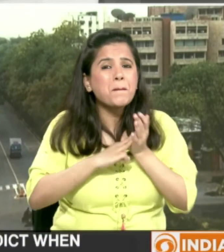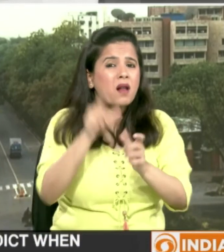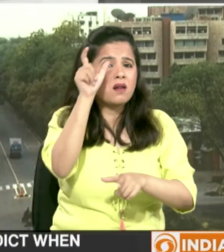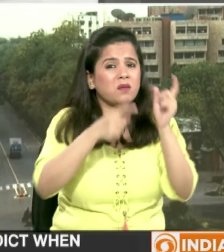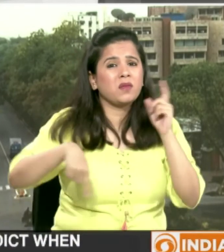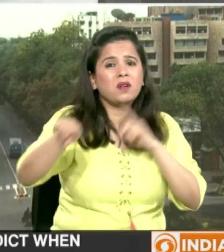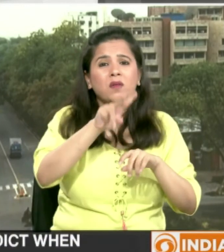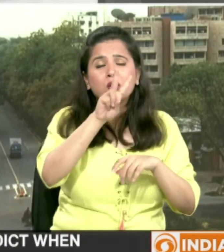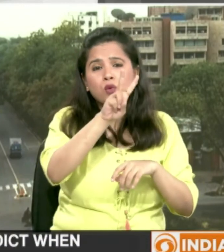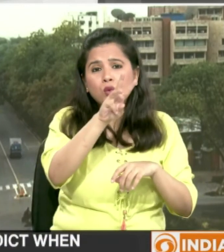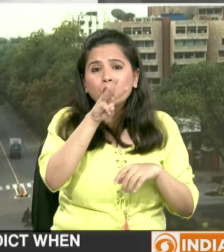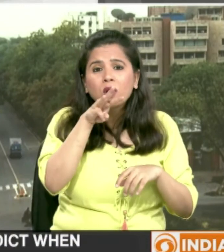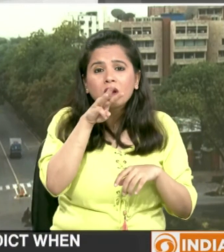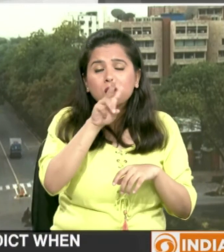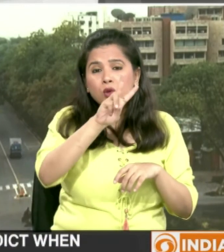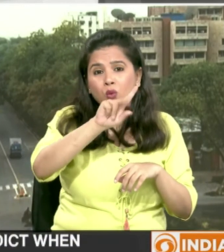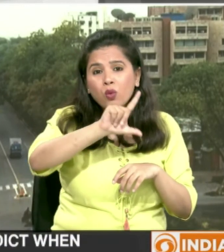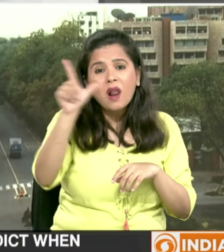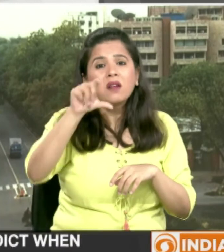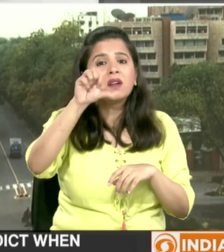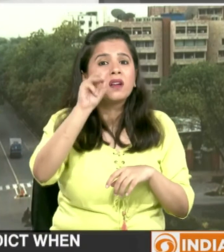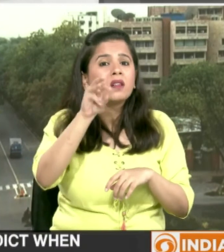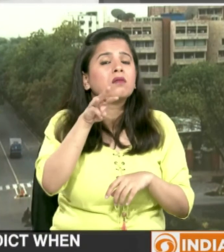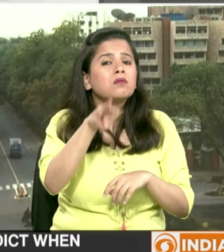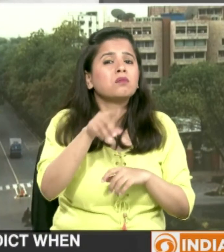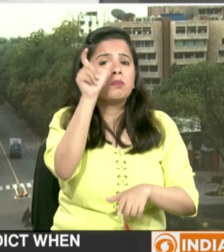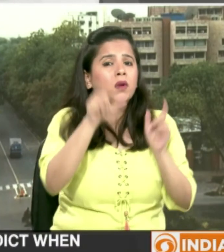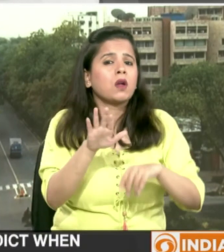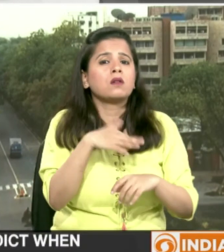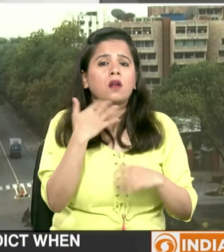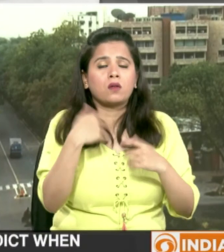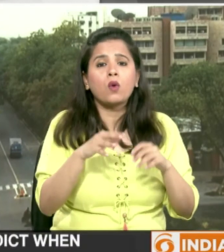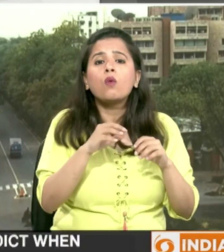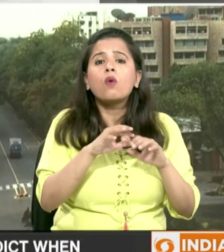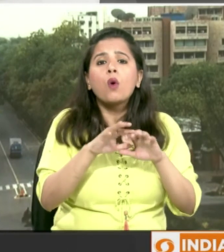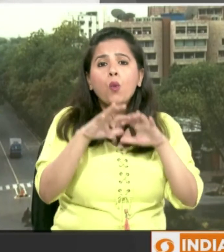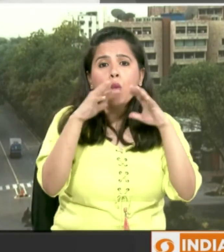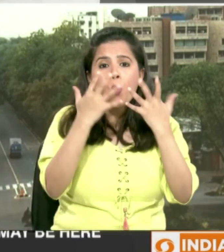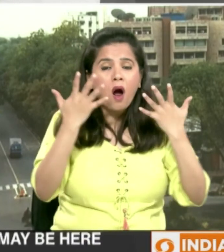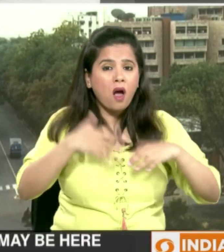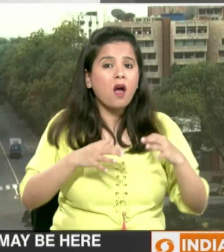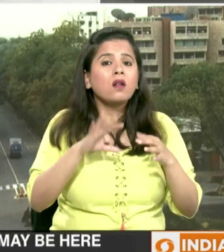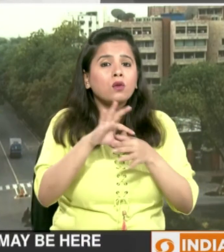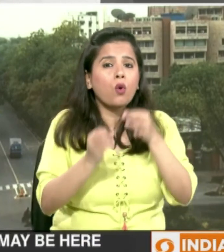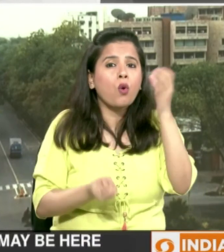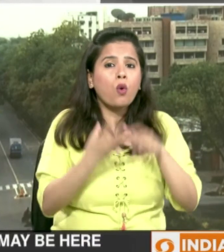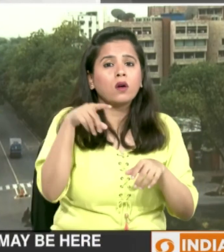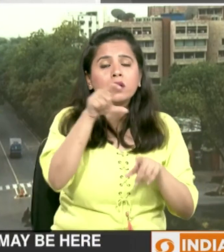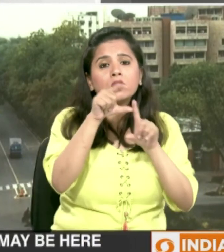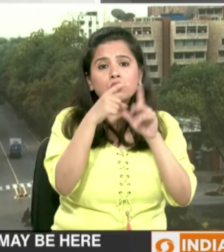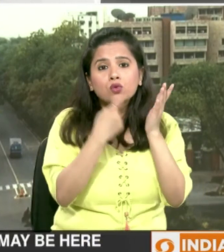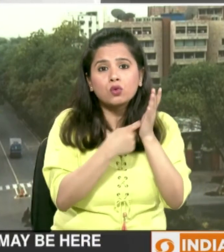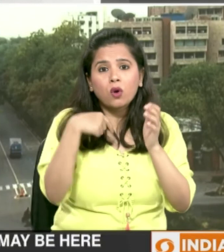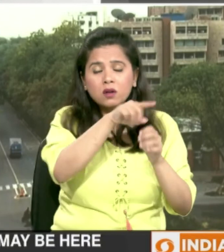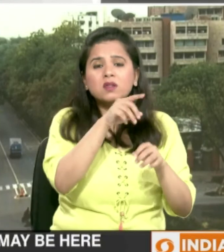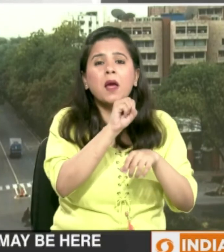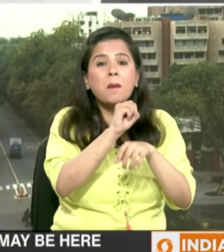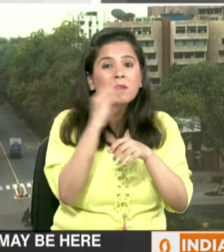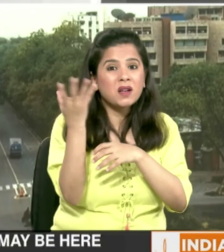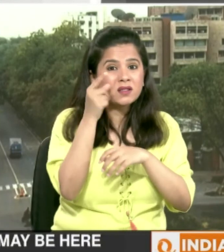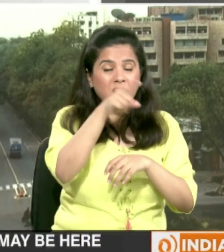over 2,90,000 deaths. The head of the World Health Organization Emergencies Program, Dr. Michael Ryan, said that the